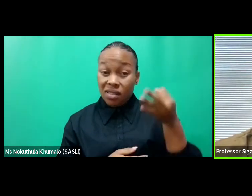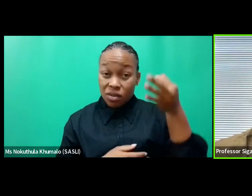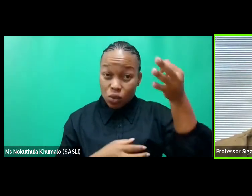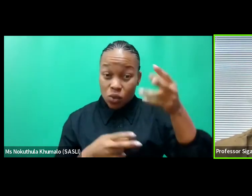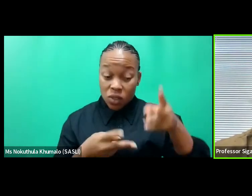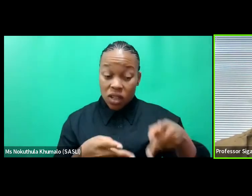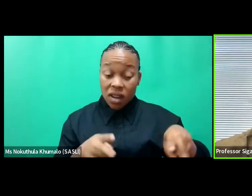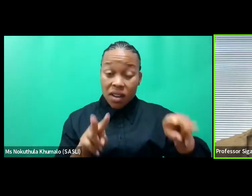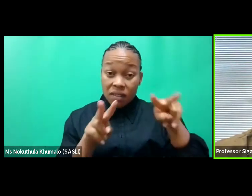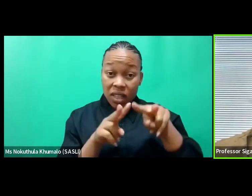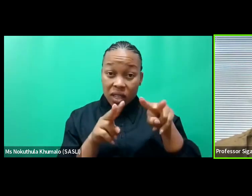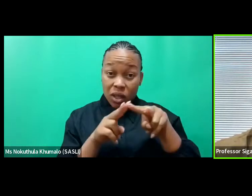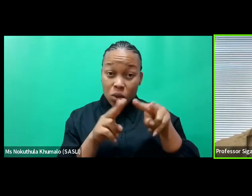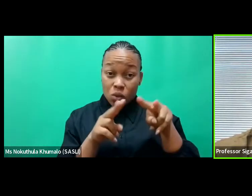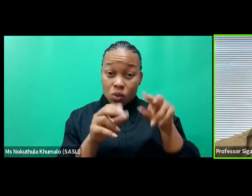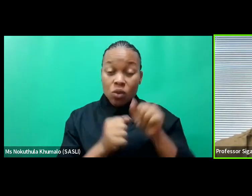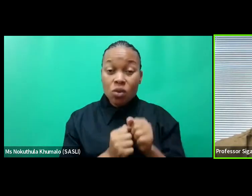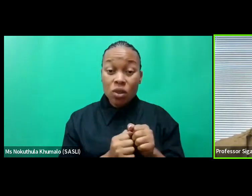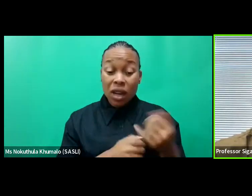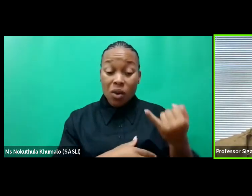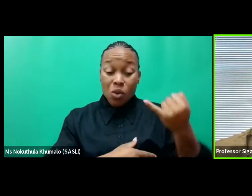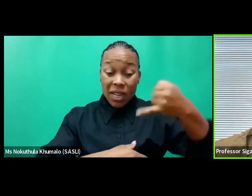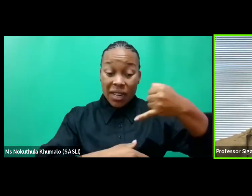that in turn will attract investors.